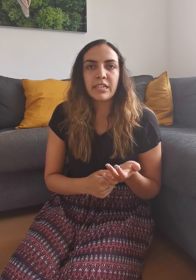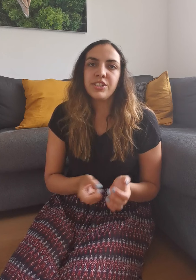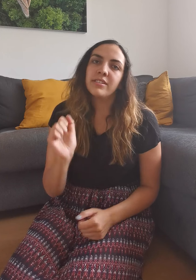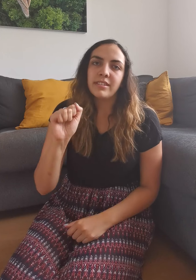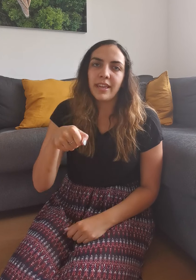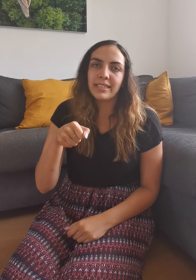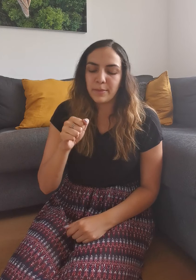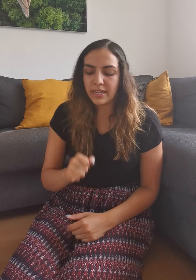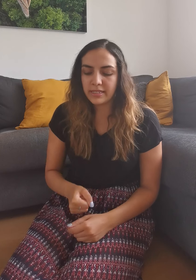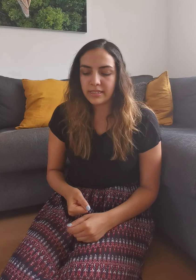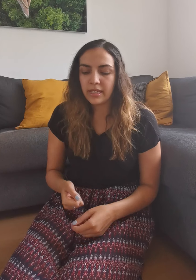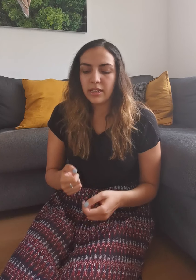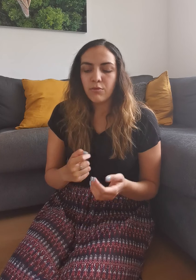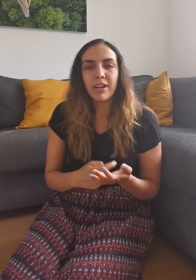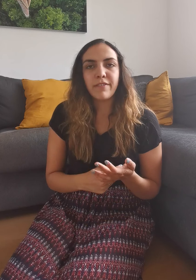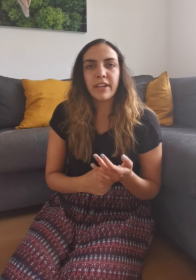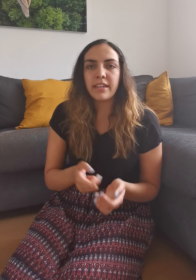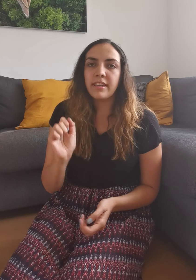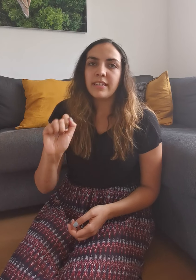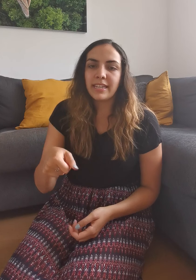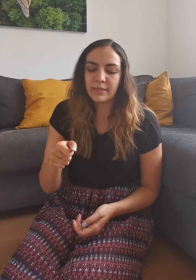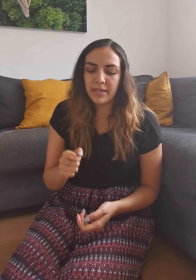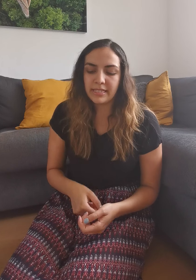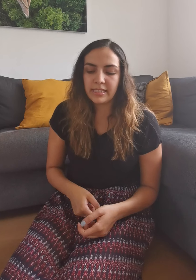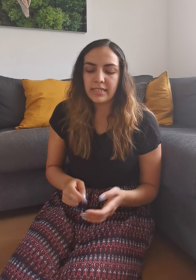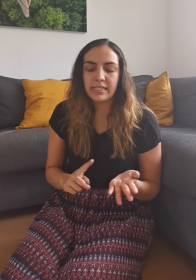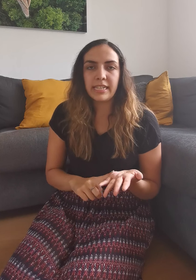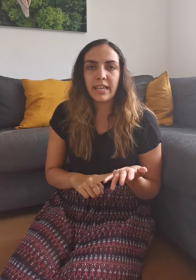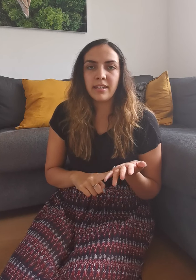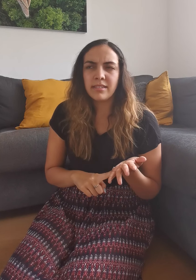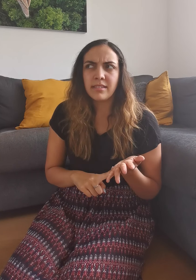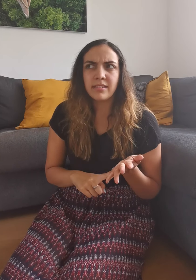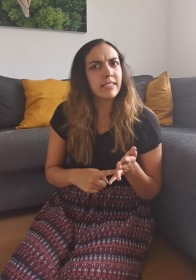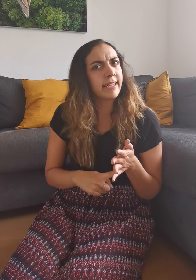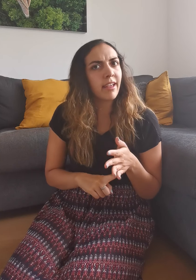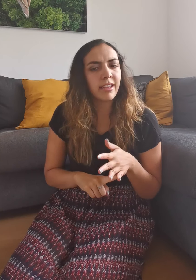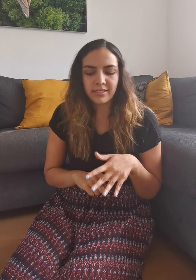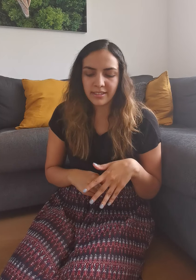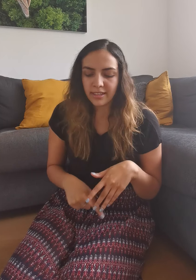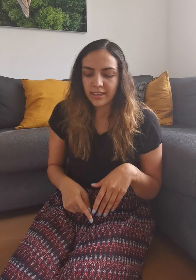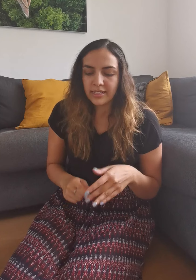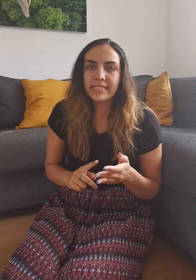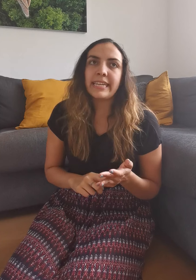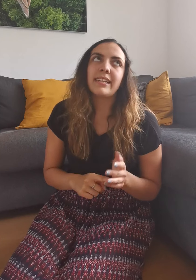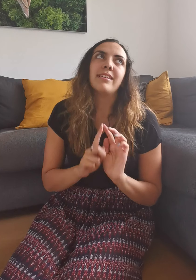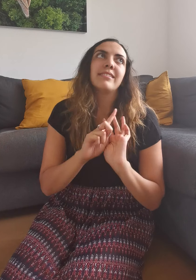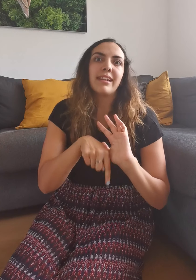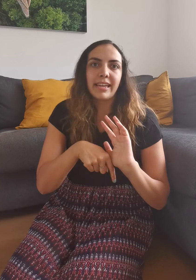fish? Yes, miss. Red fin? Yes, miss. Tiddler? Tiddler. Tiddler's